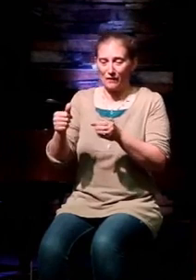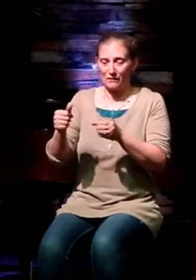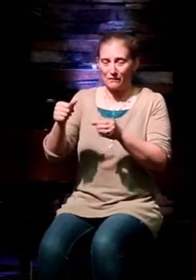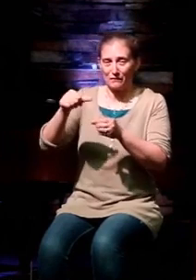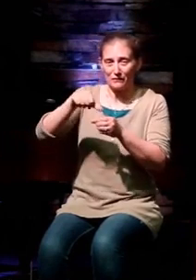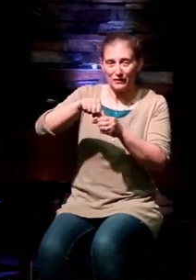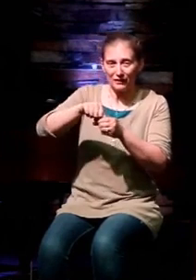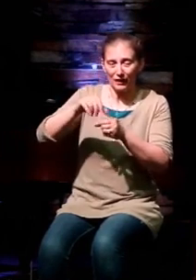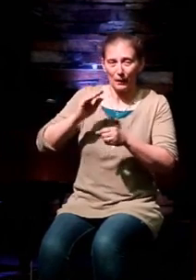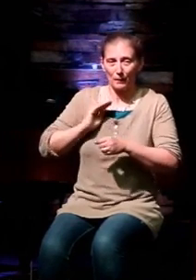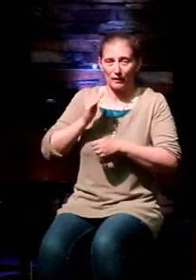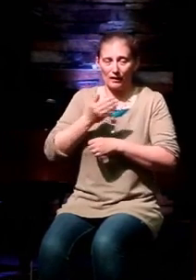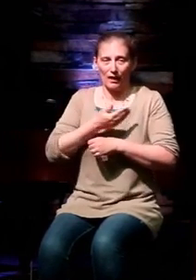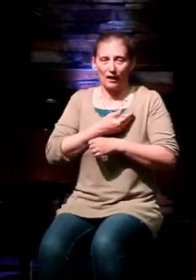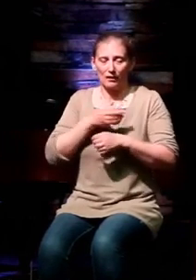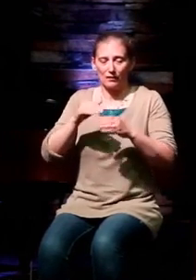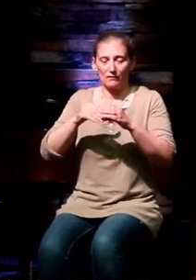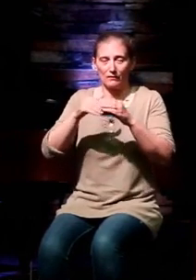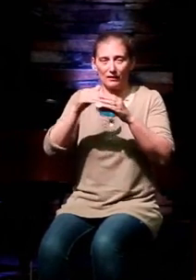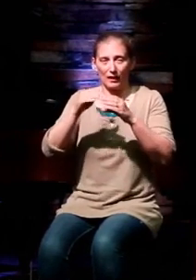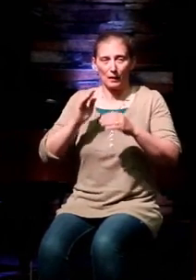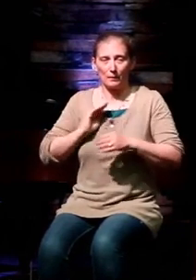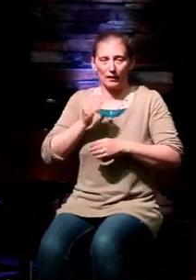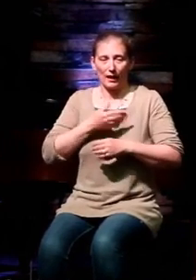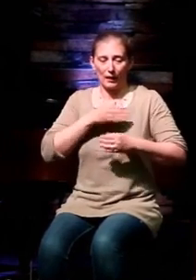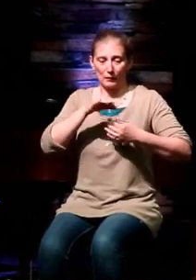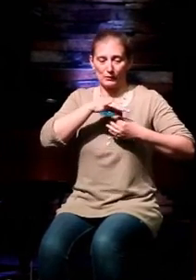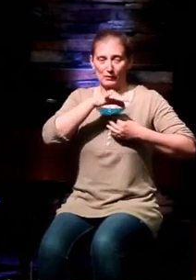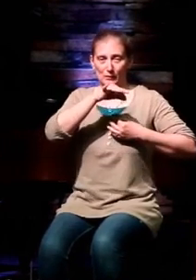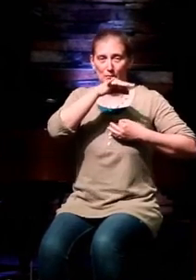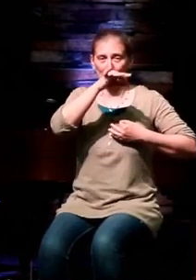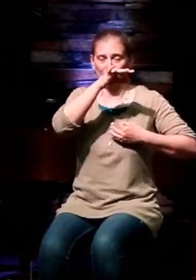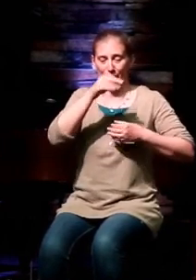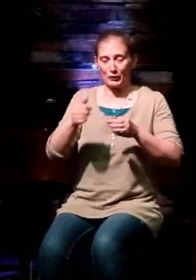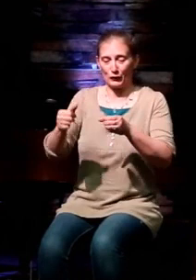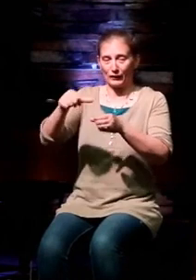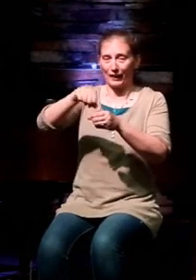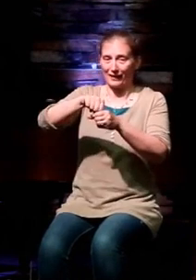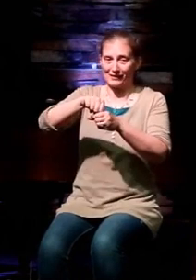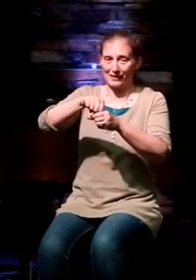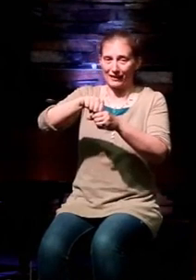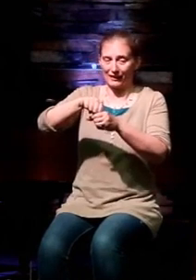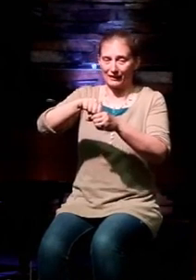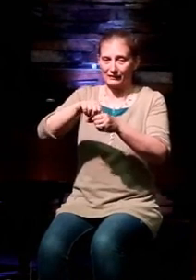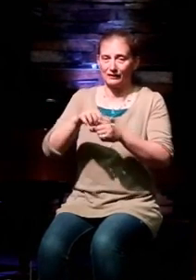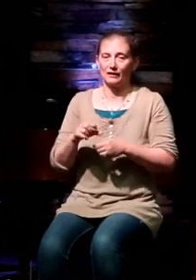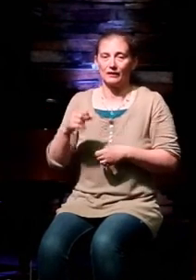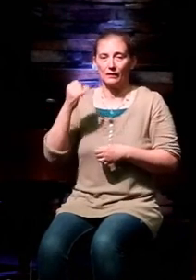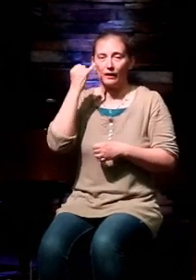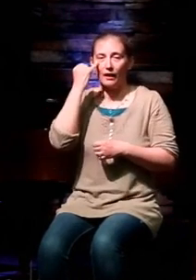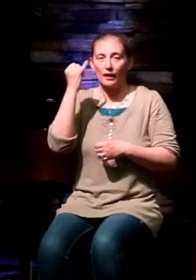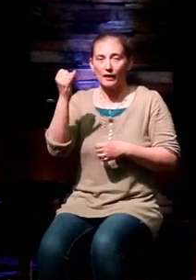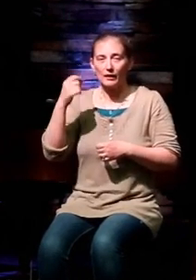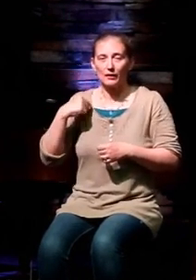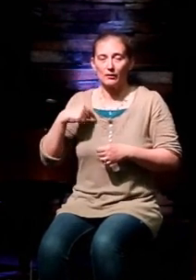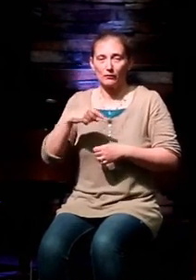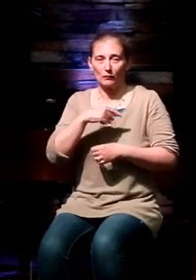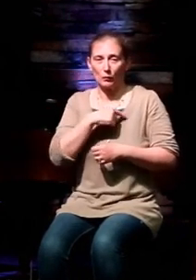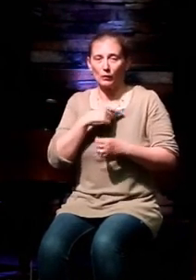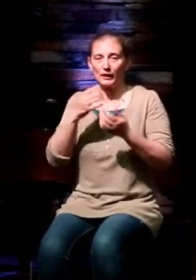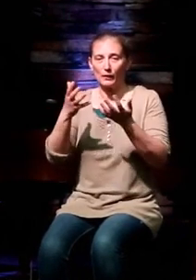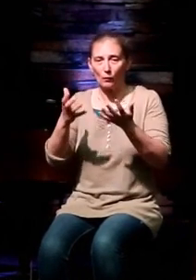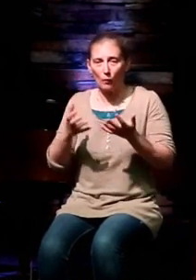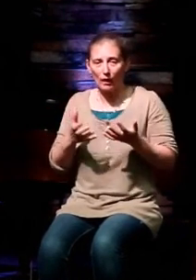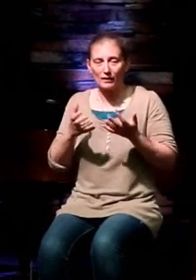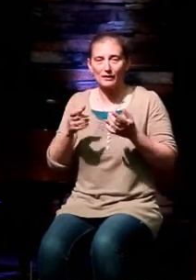today. And you know, if we want our cars to run, we have to put gas in our cars. If you want your house plants to stay alive, you